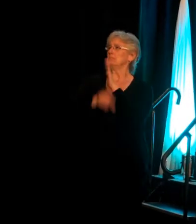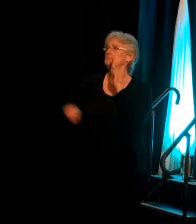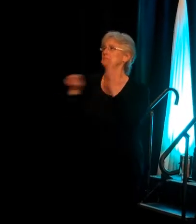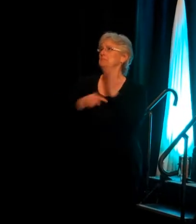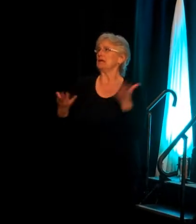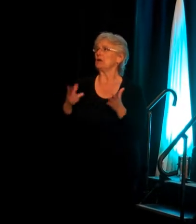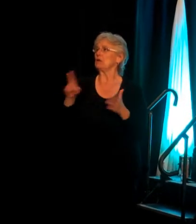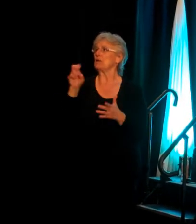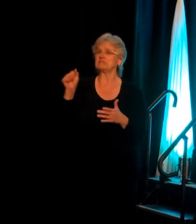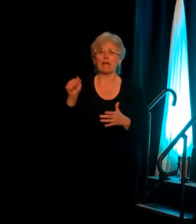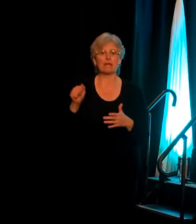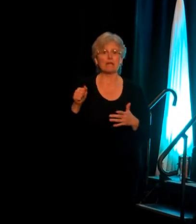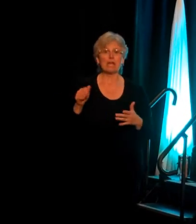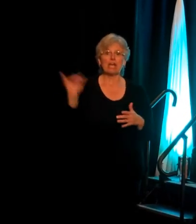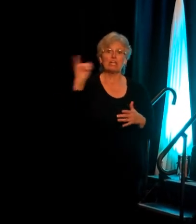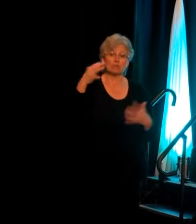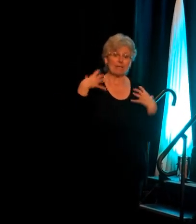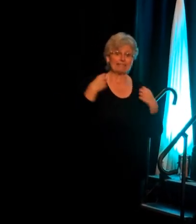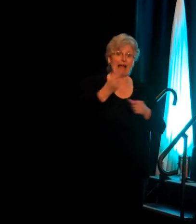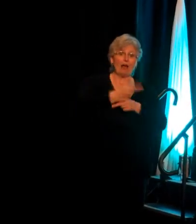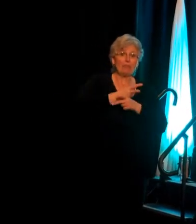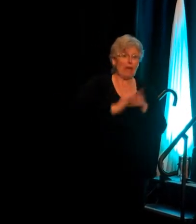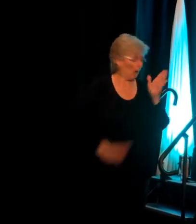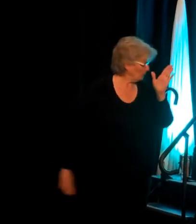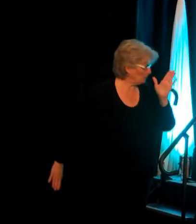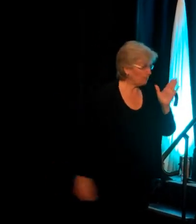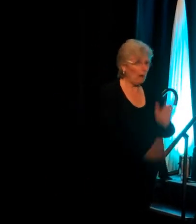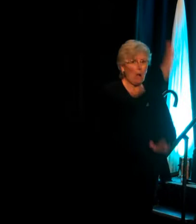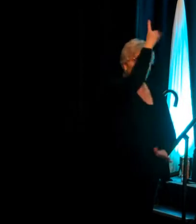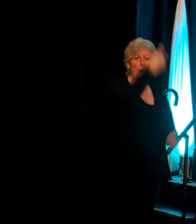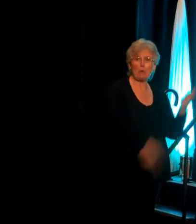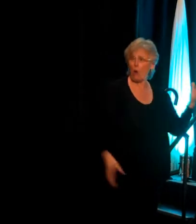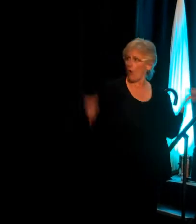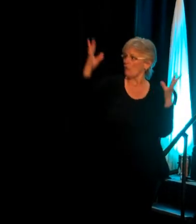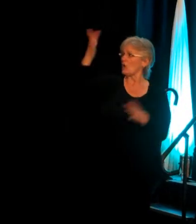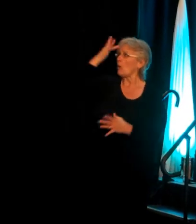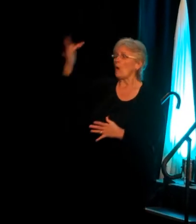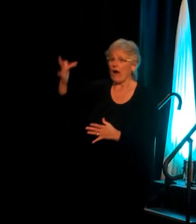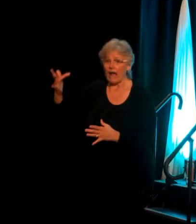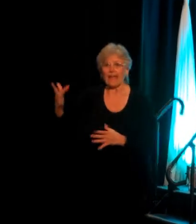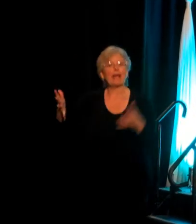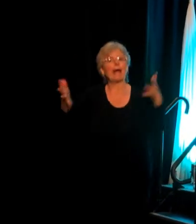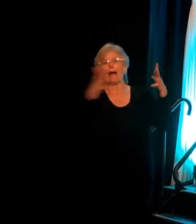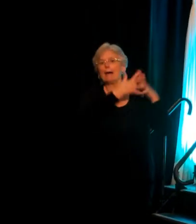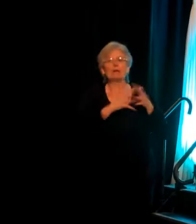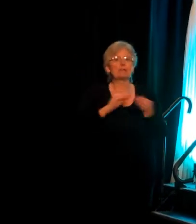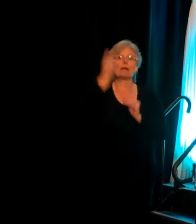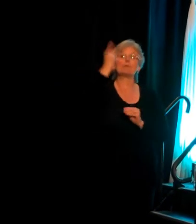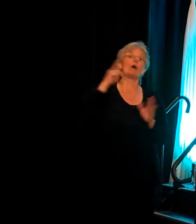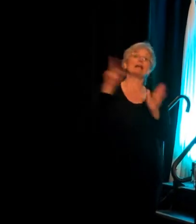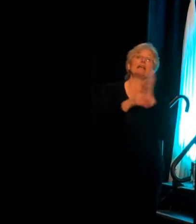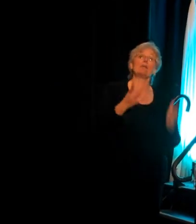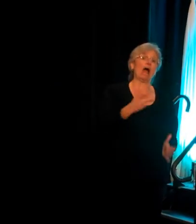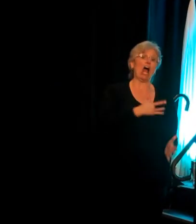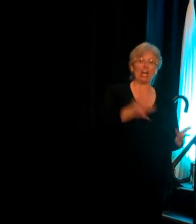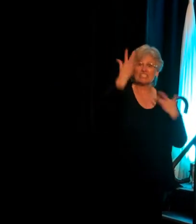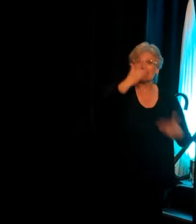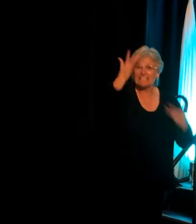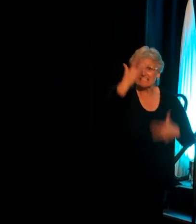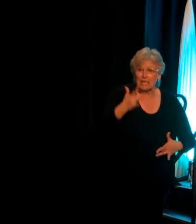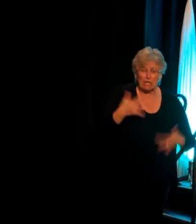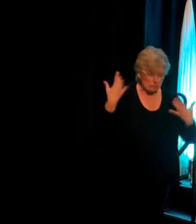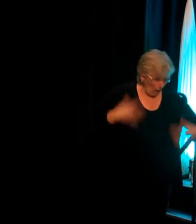Well, healthcare costs are skyrocketing. And one of the reasons is that America's #1 killer is heart